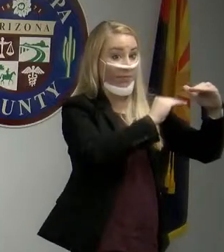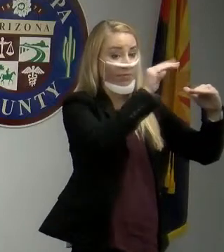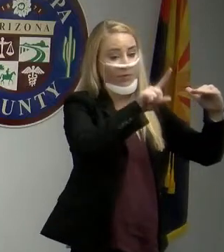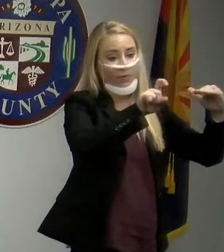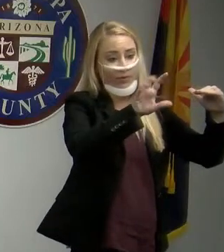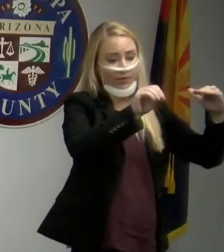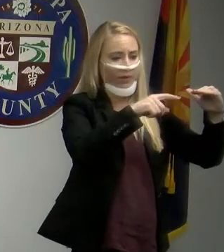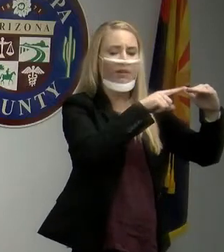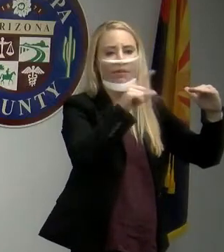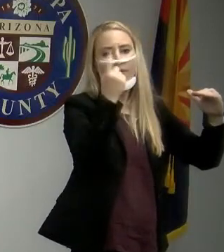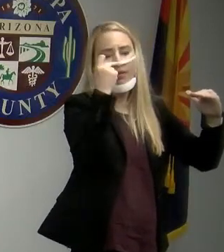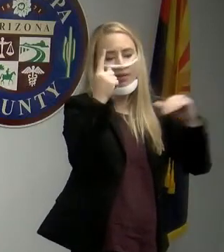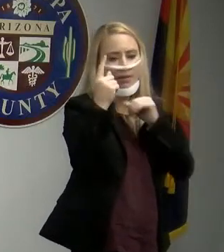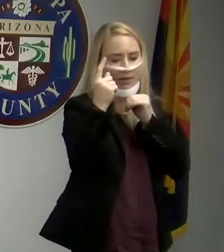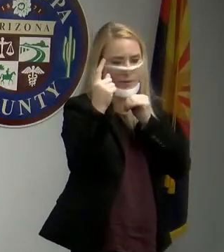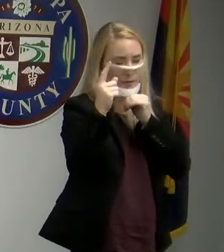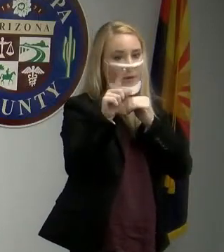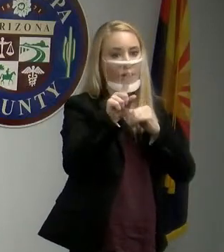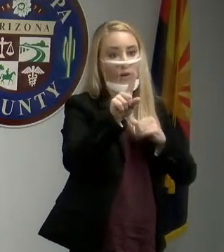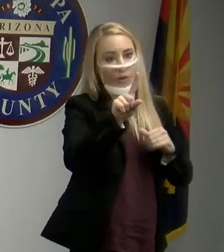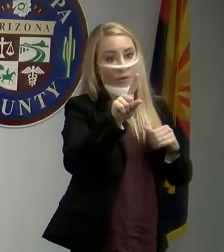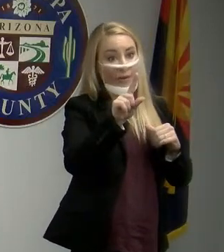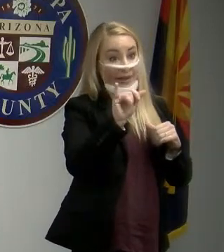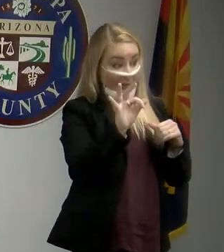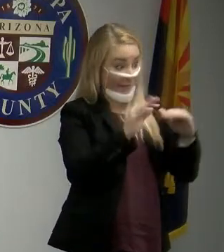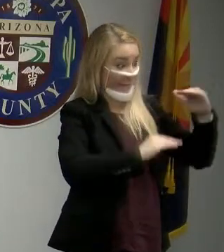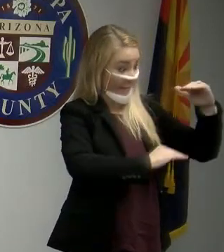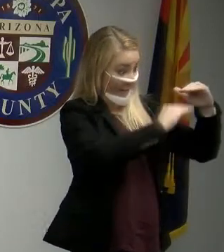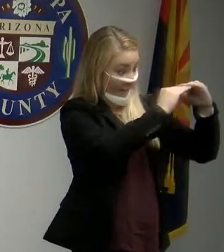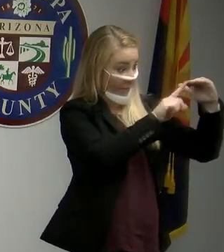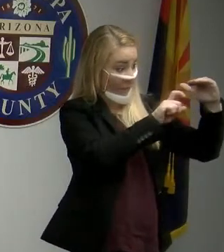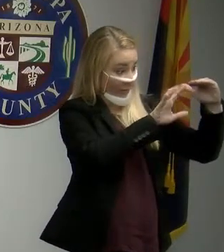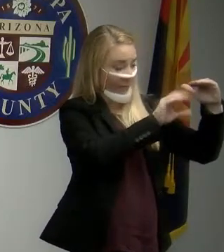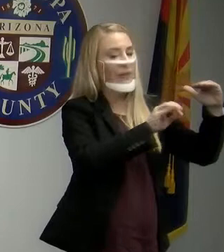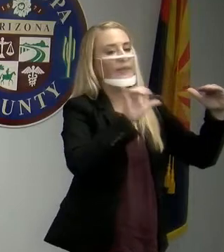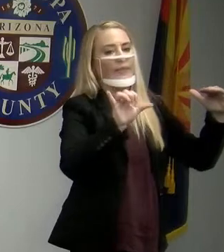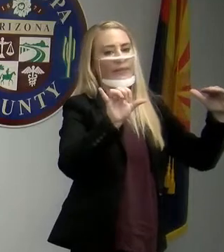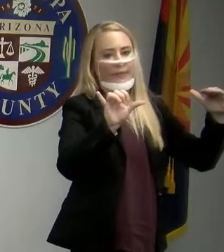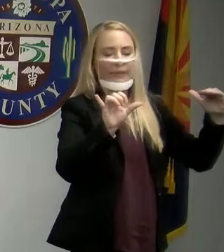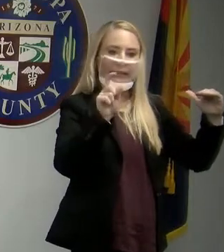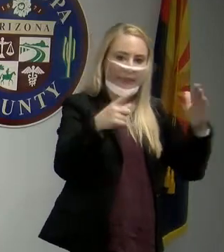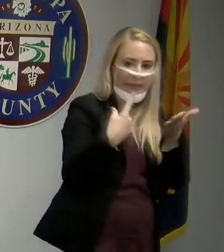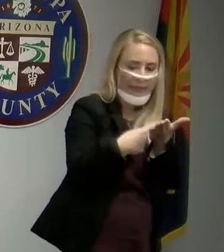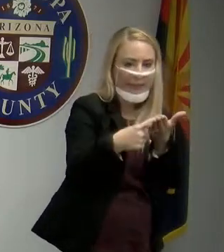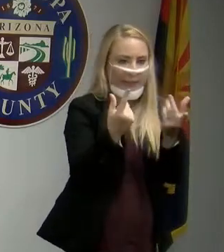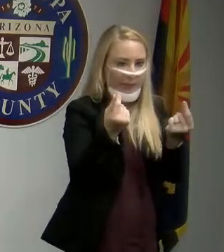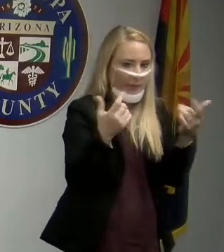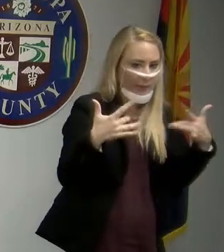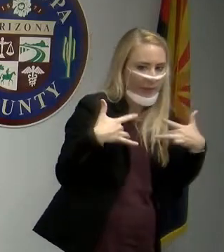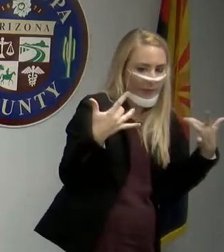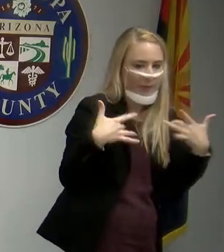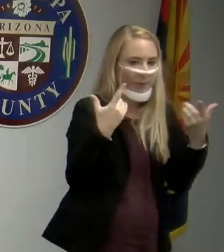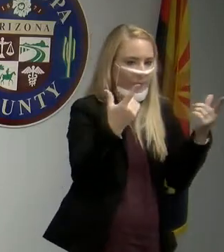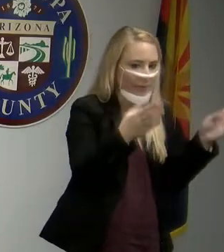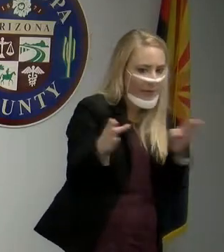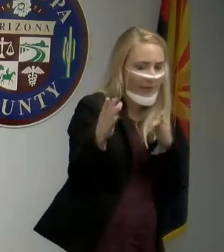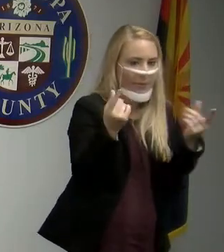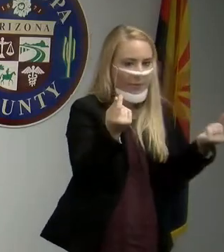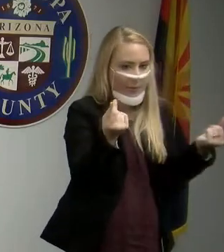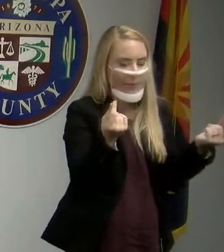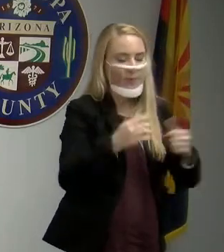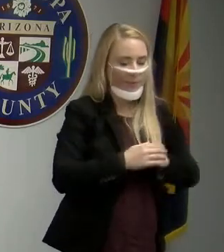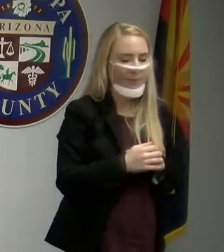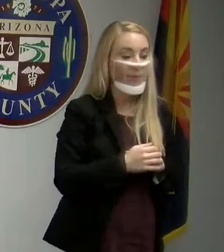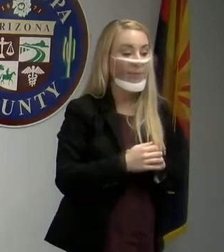arbitrary number. That's a time like, hey, we need to start talking about what our capacity is and what it could be. Obviously, we know in